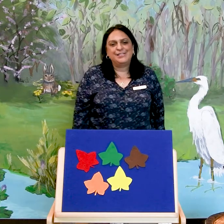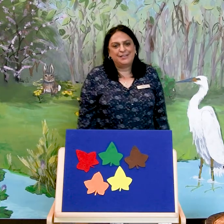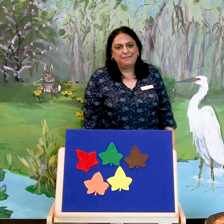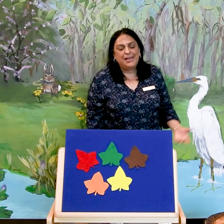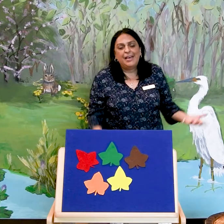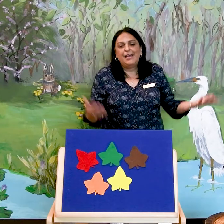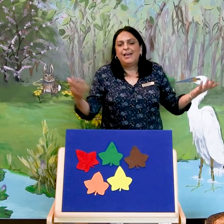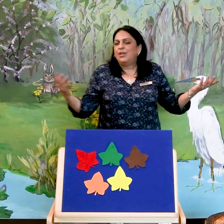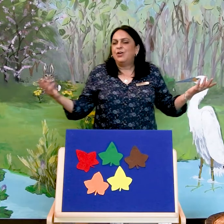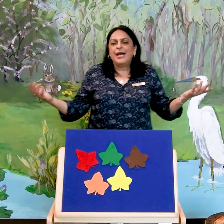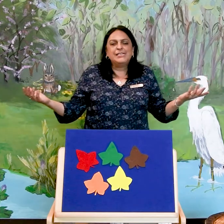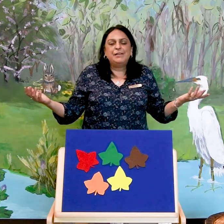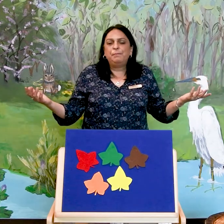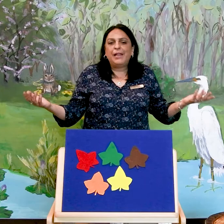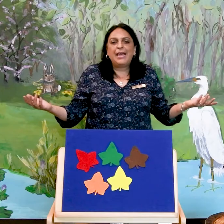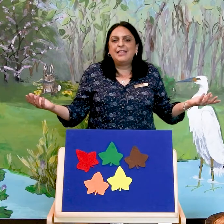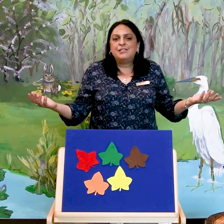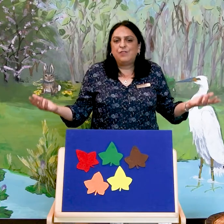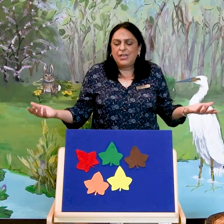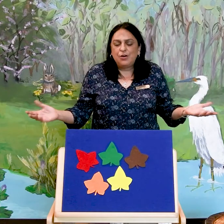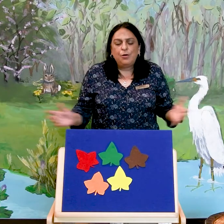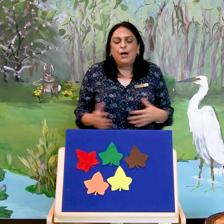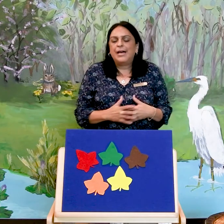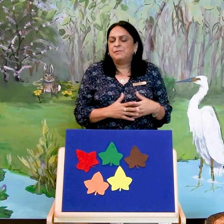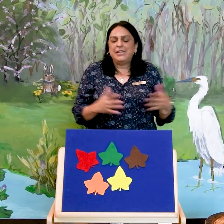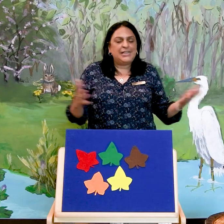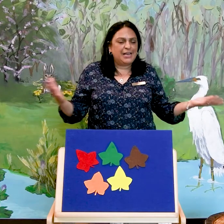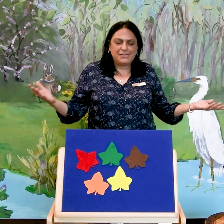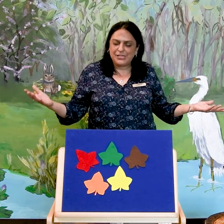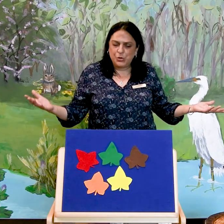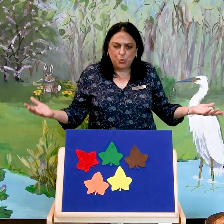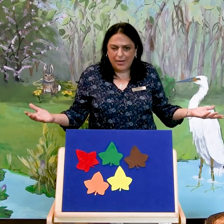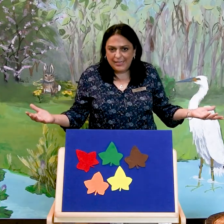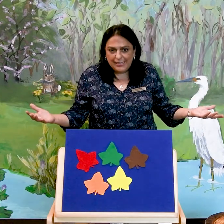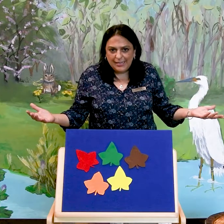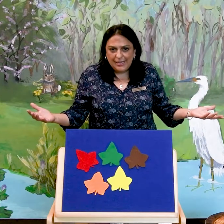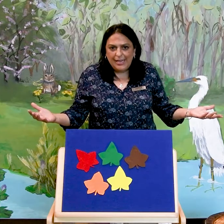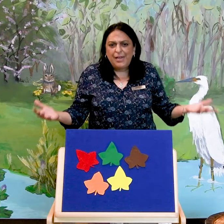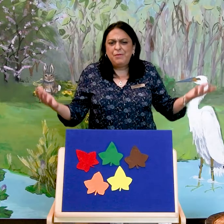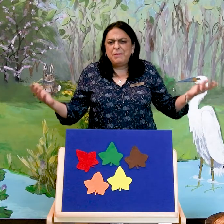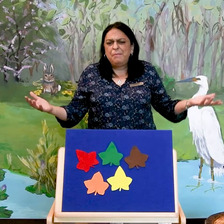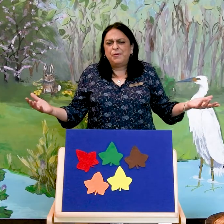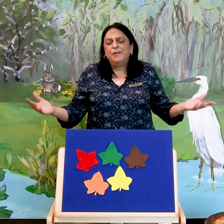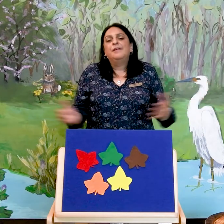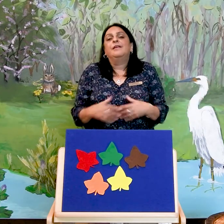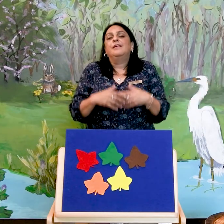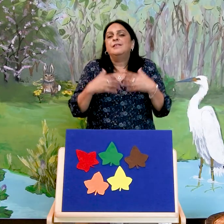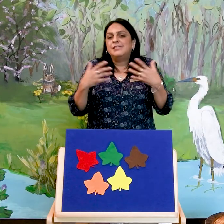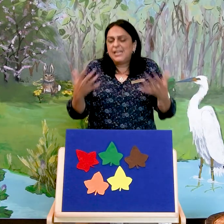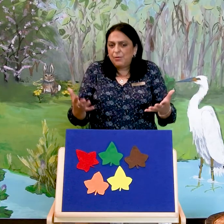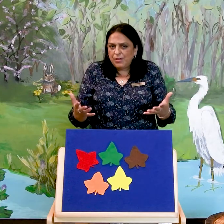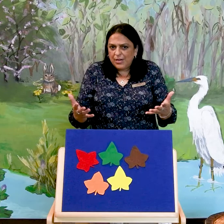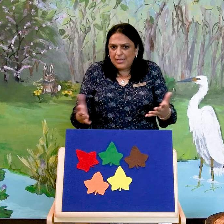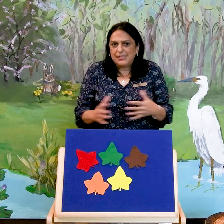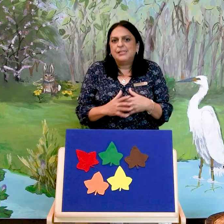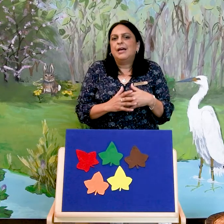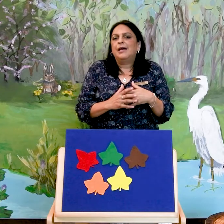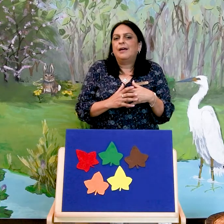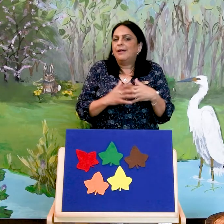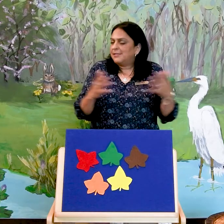Awesome. You guys can play this video as many times as you want. And remember, sing with your kids. Sing